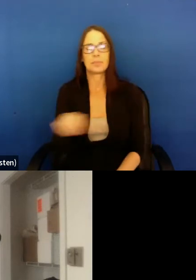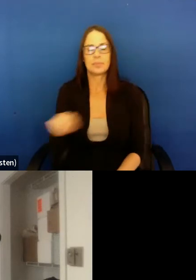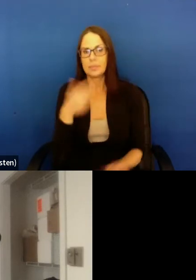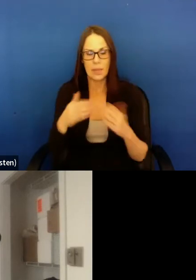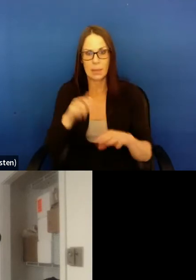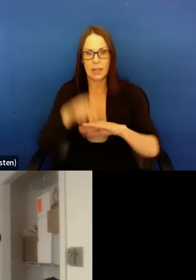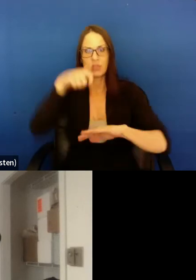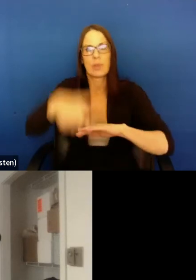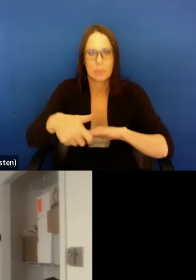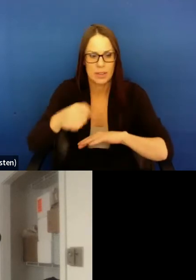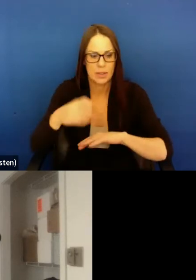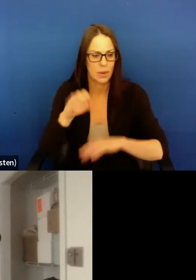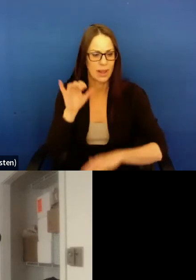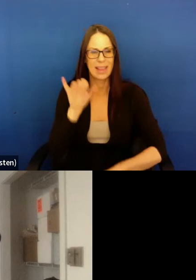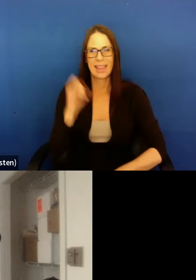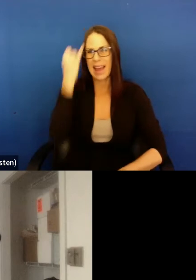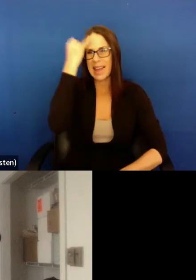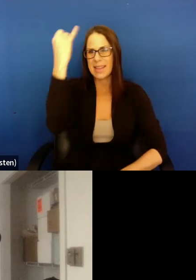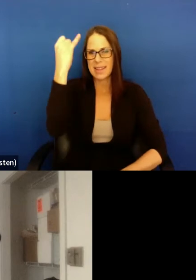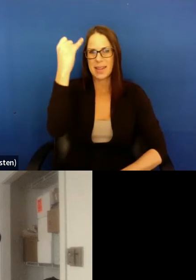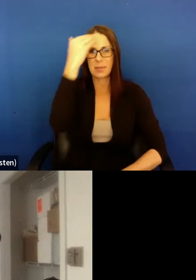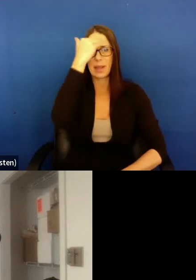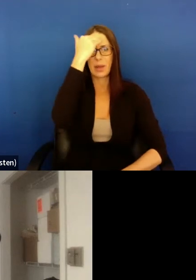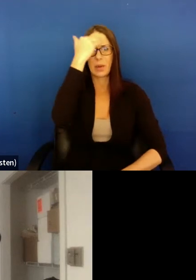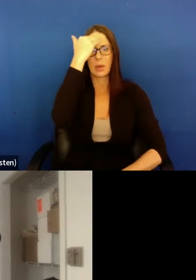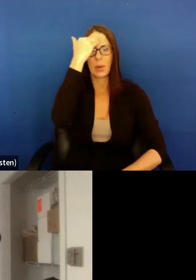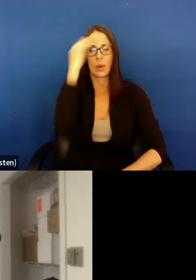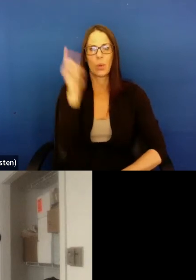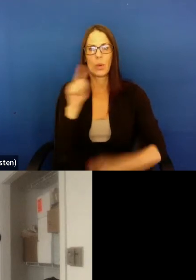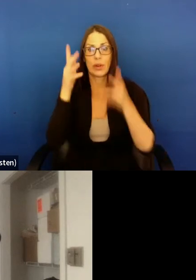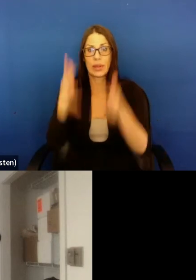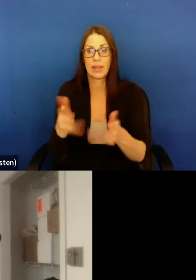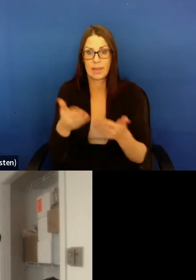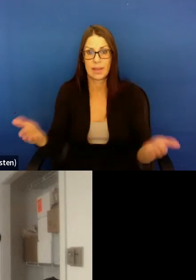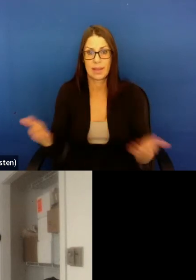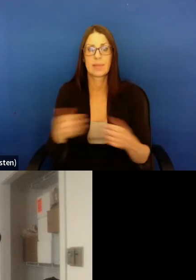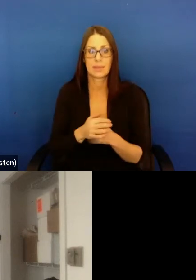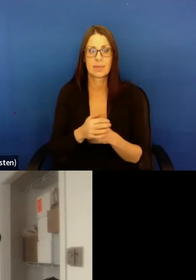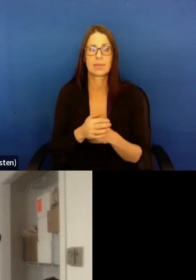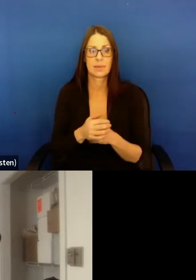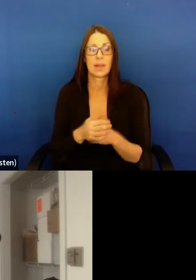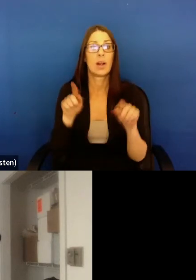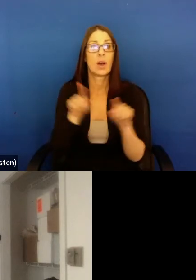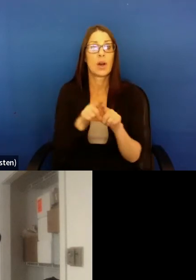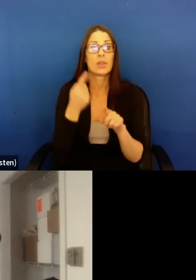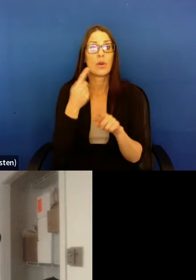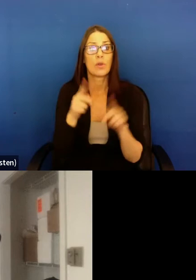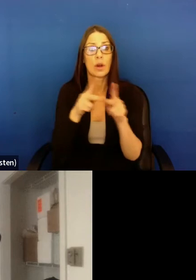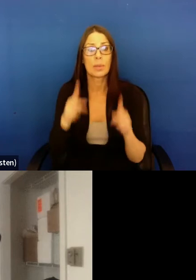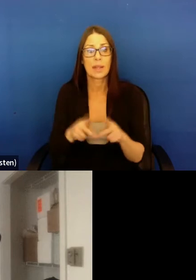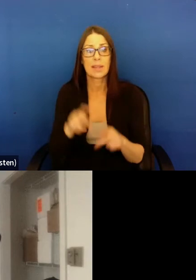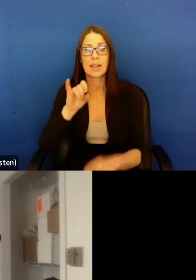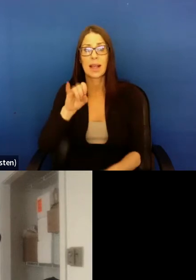this concept of just being aware where we're leaving things. And then just also for a place like ISIC, I feel like by design,